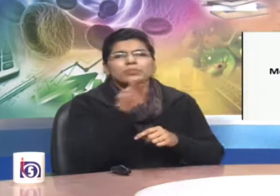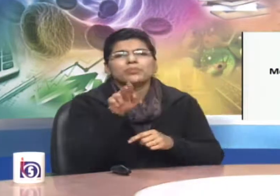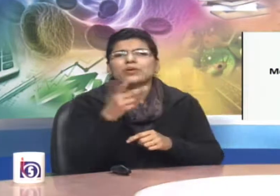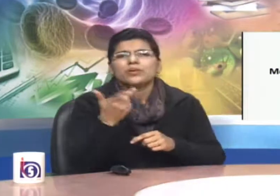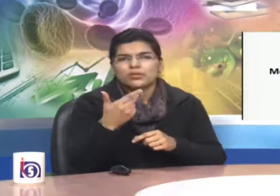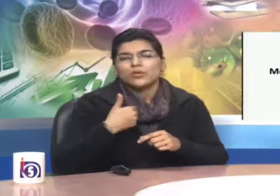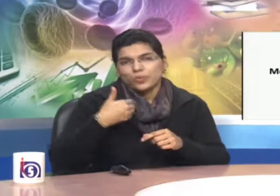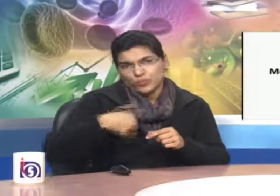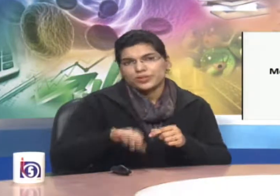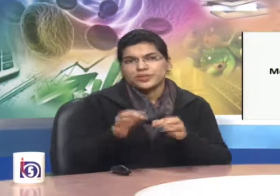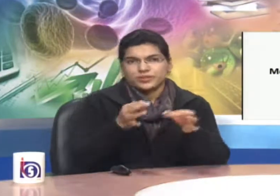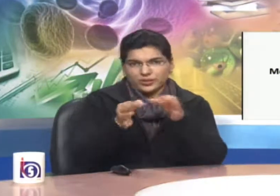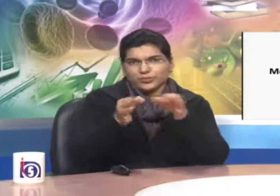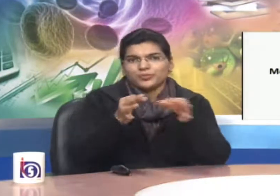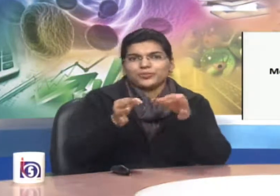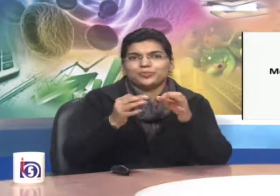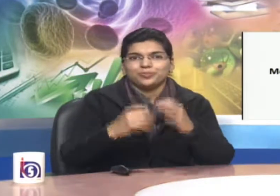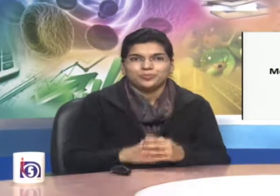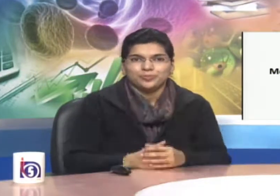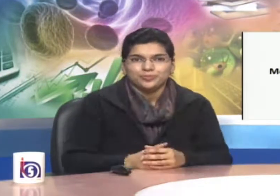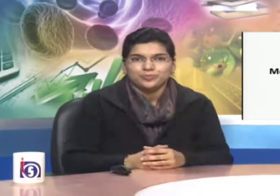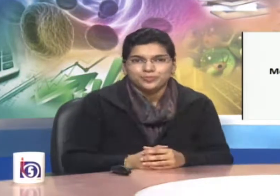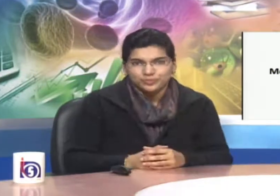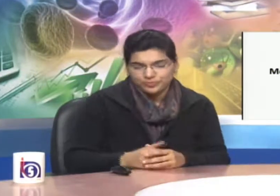What are metaphor and simile? Let me explain you.